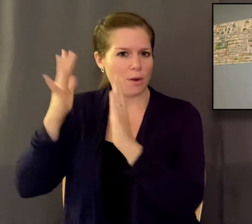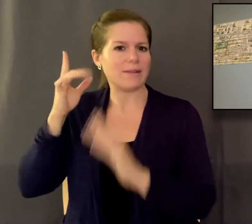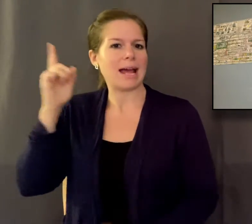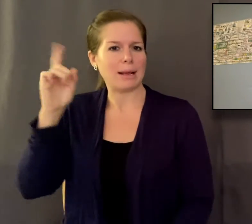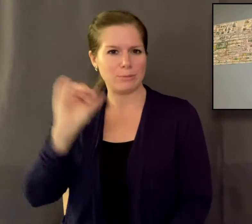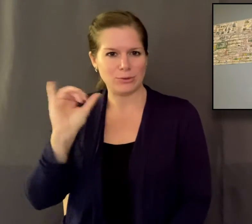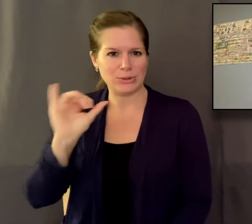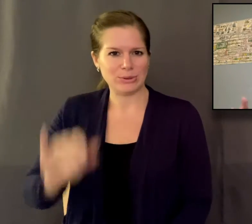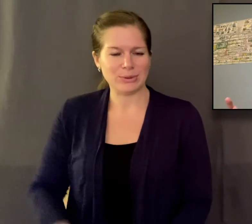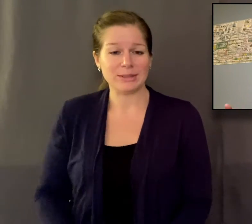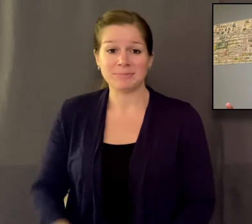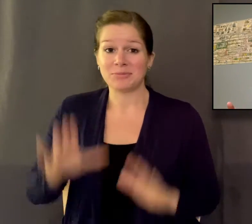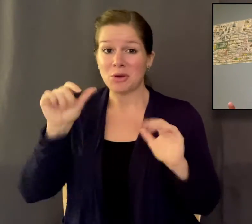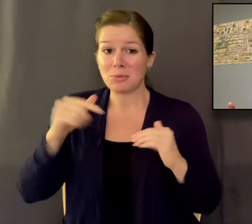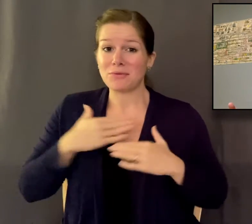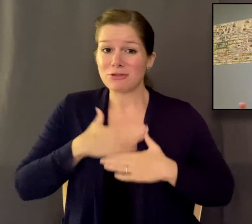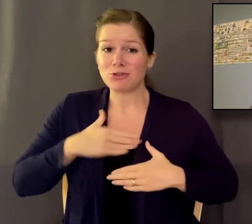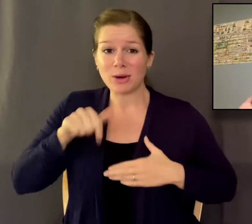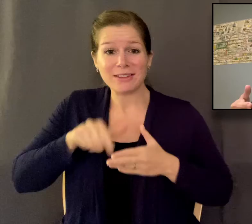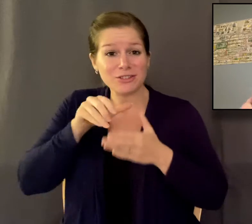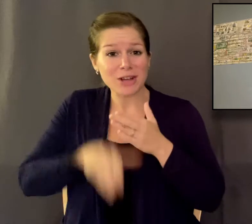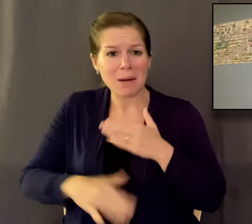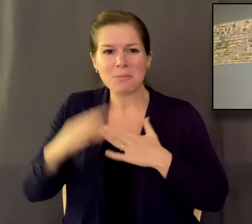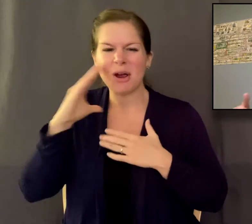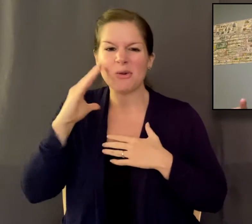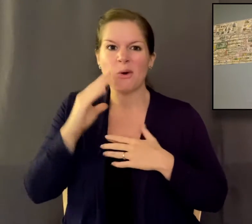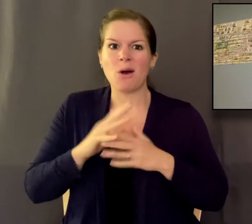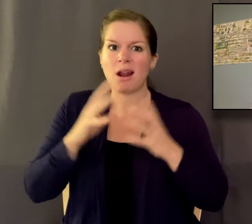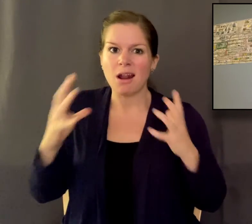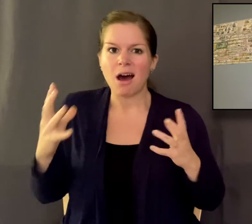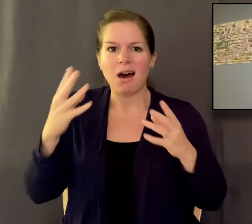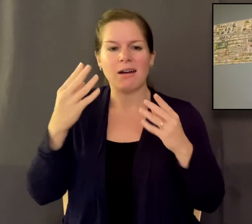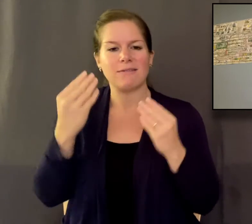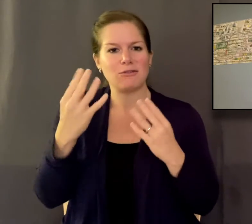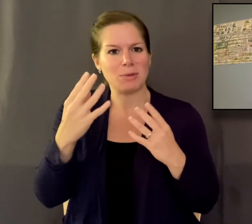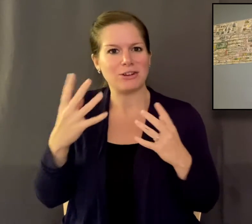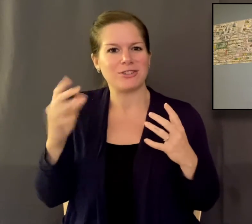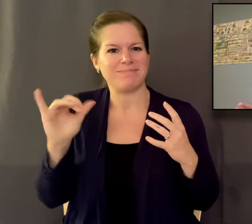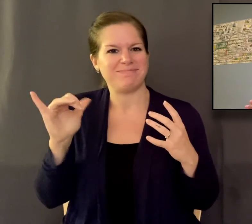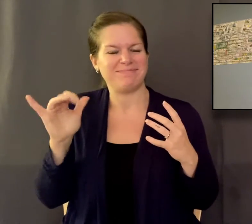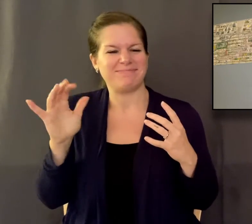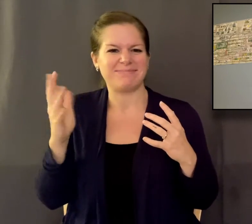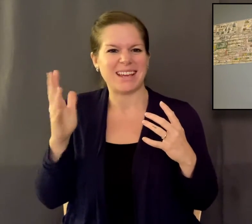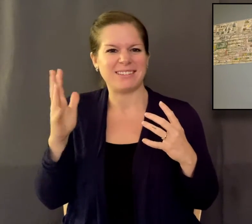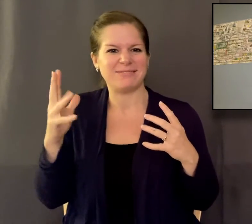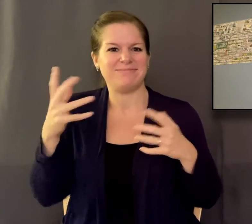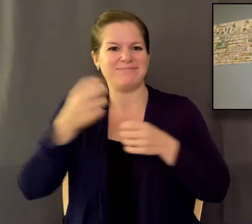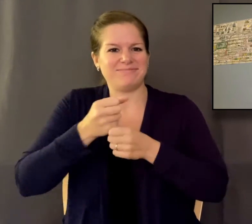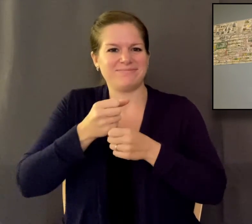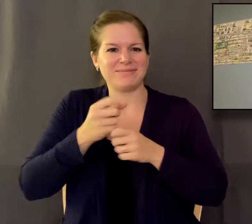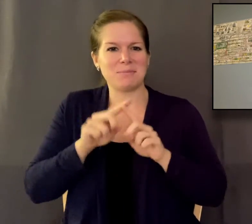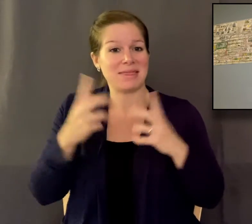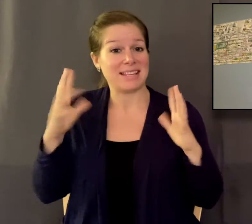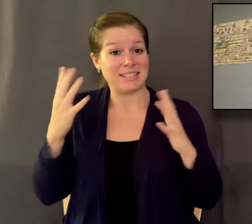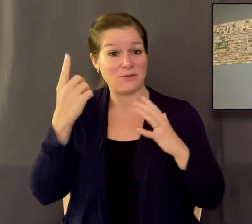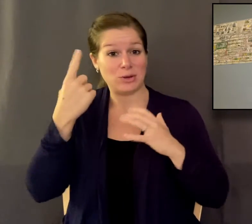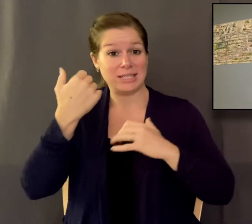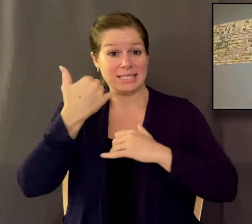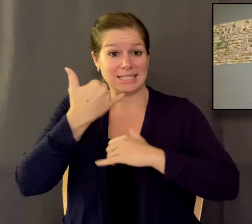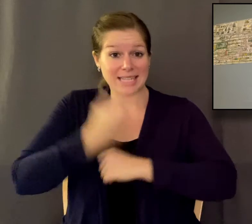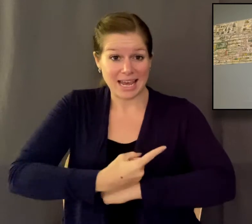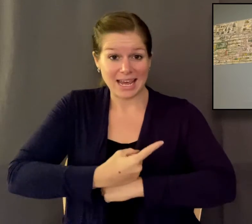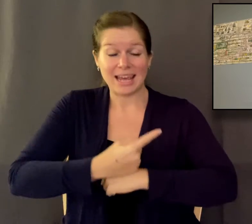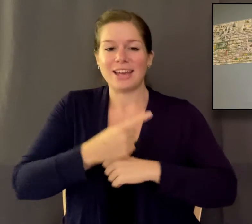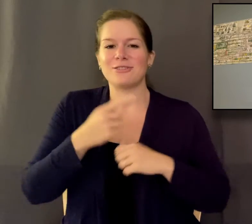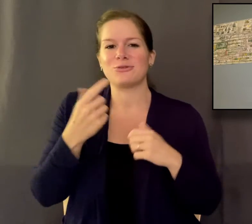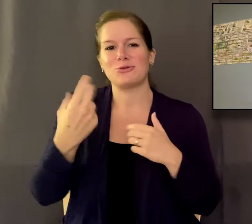glory. So hopefully you've enjoyed that study. I know that's kind of a quick overview. There's a lot here, but that's what we got for you today. So